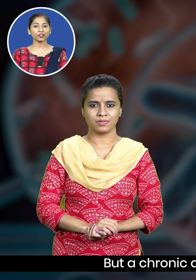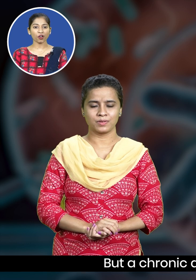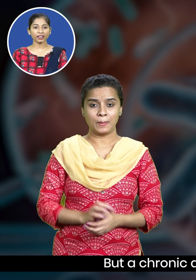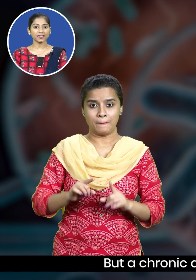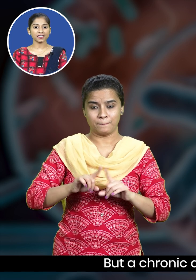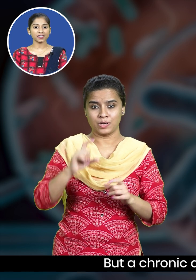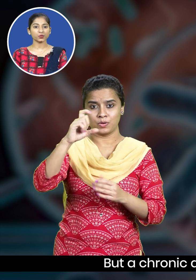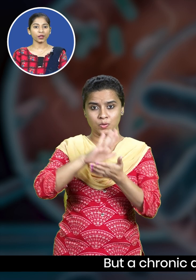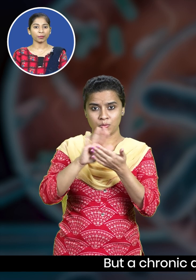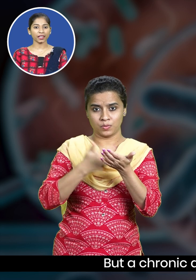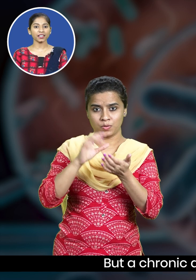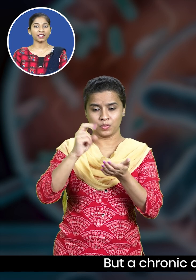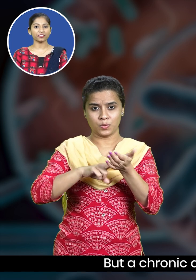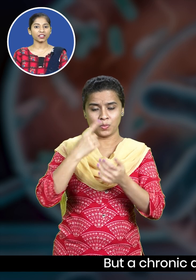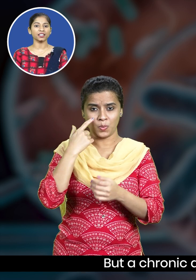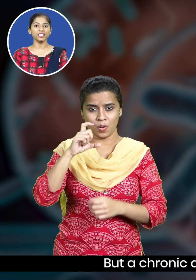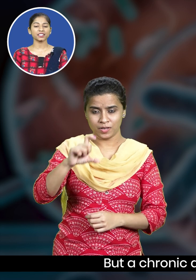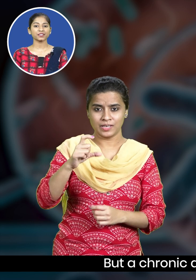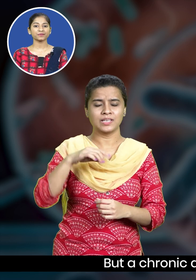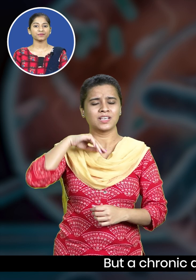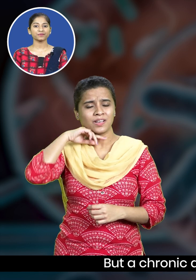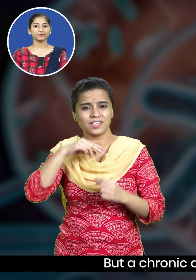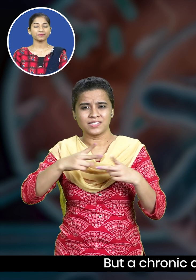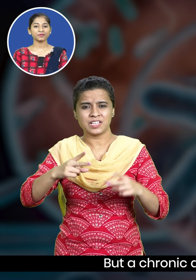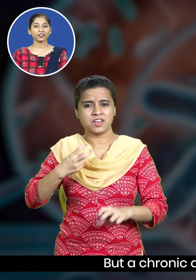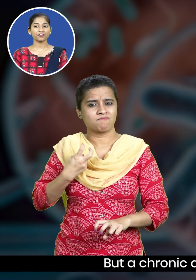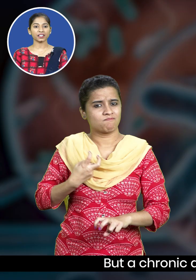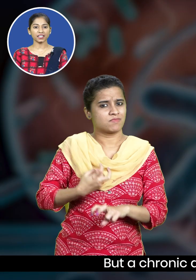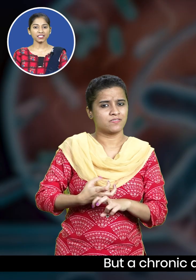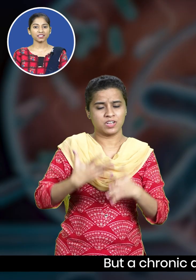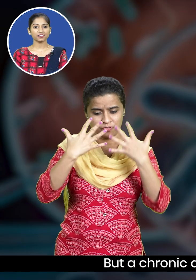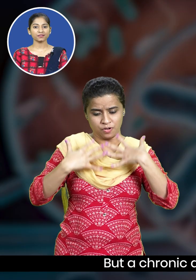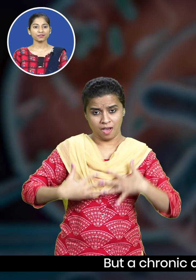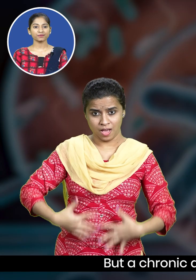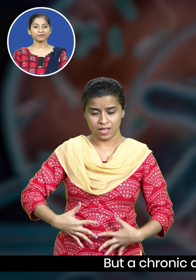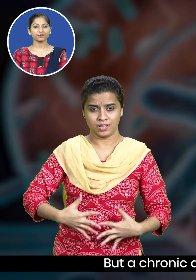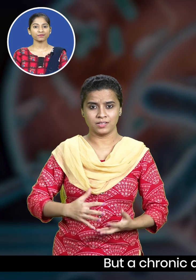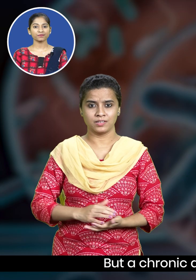But a chronic disease will make it difficult for us